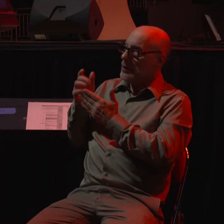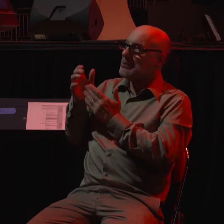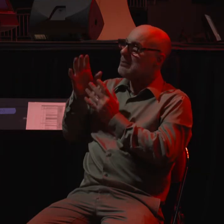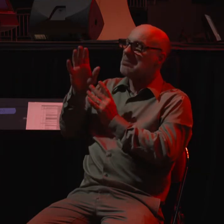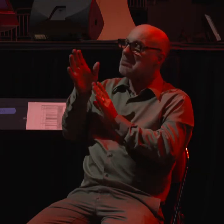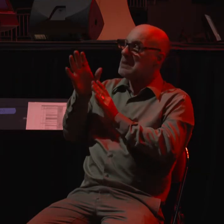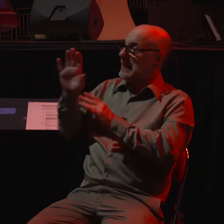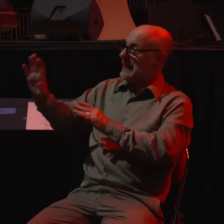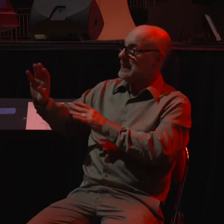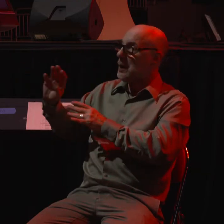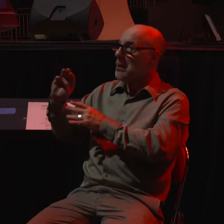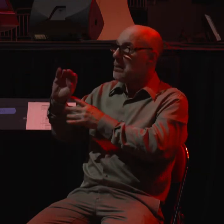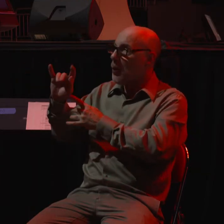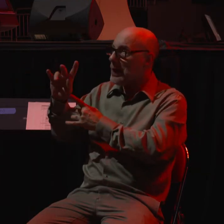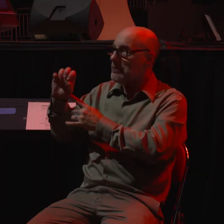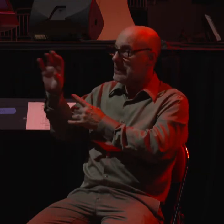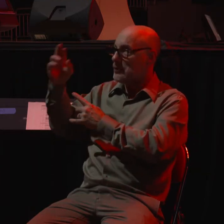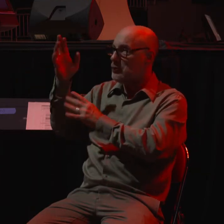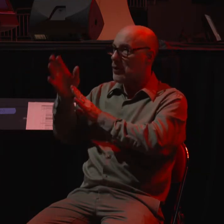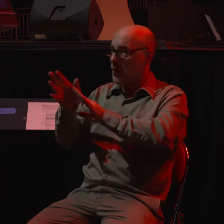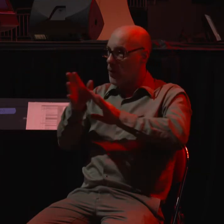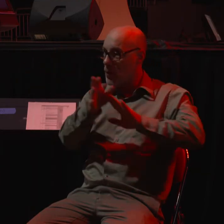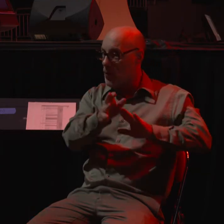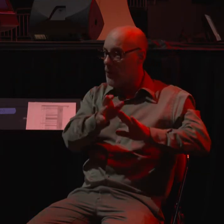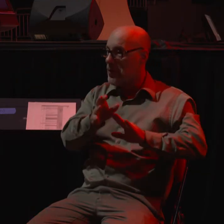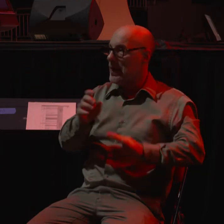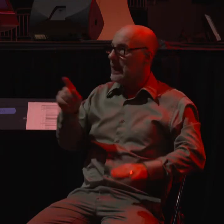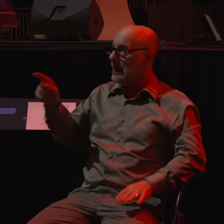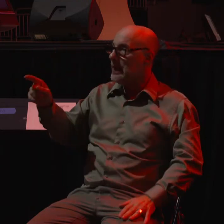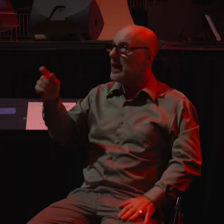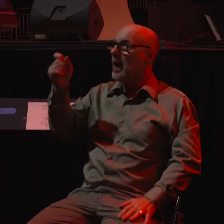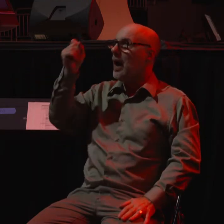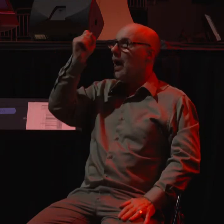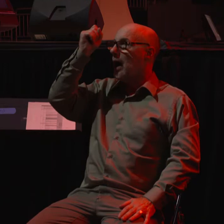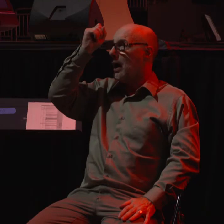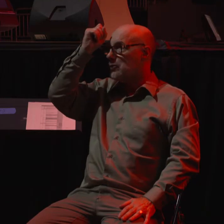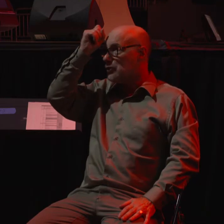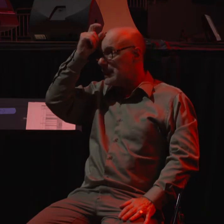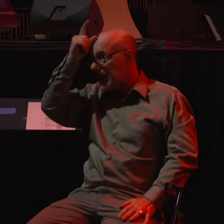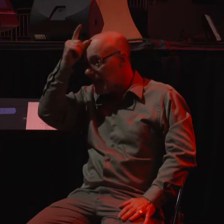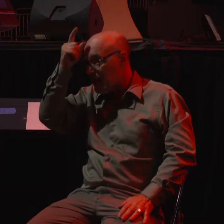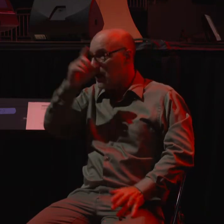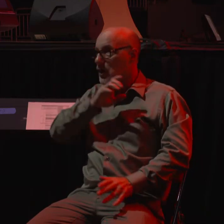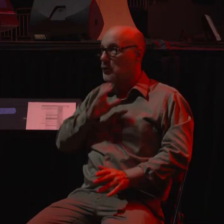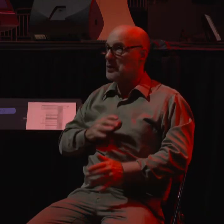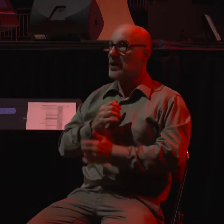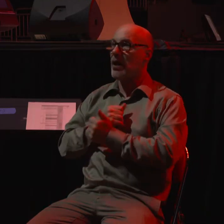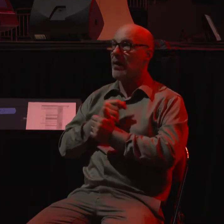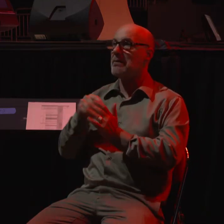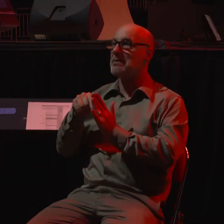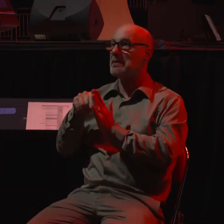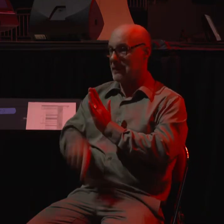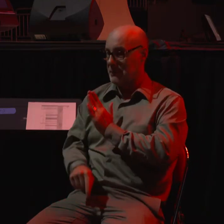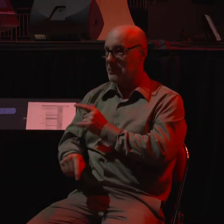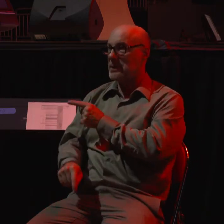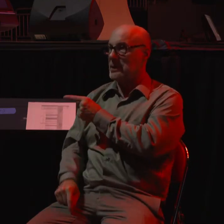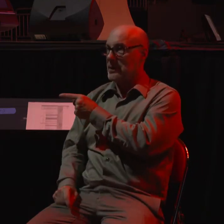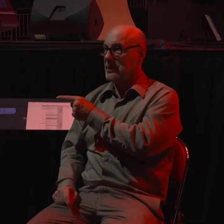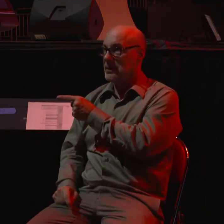that he was an exemplar of deeply Christian understanding of love. Yeah. And I have to say, as somebody who ministers in